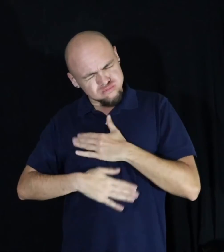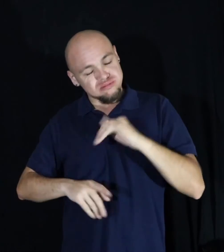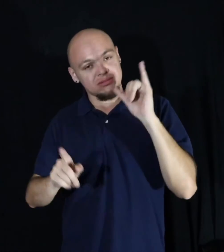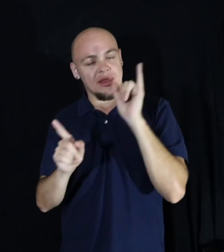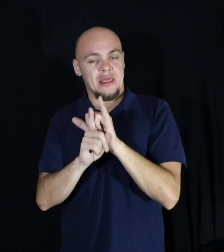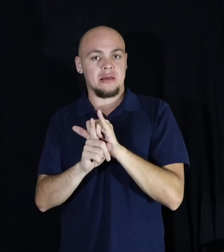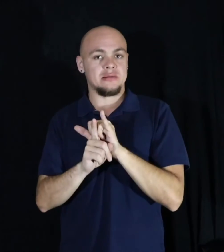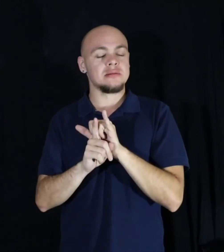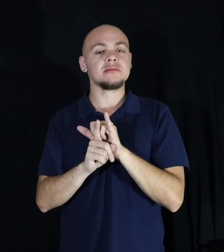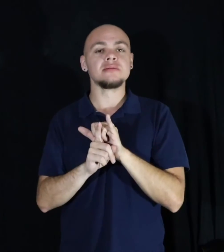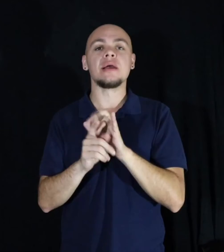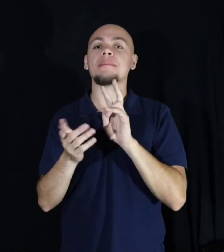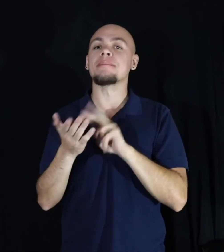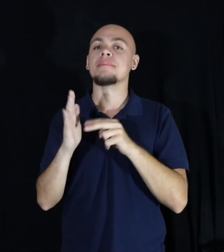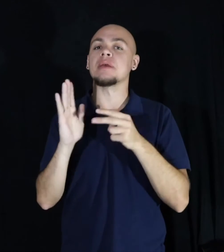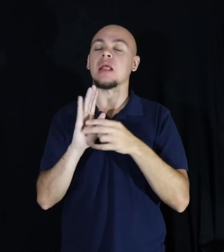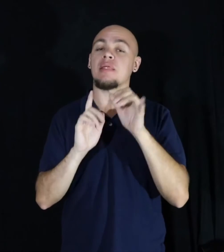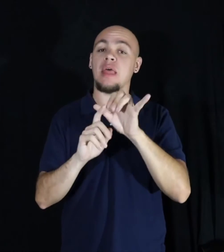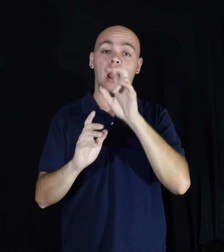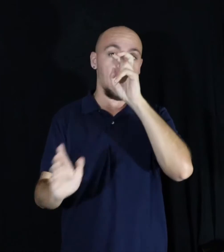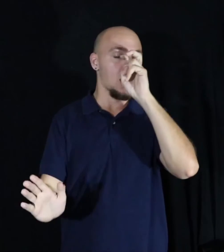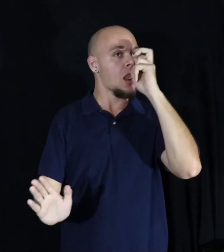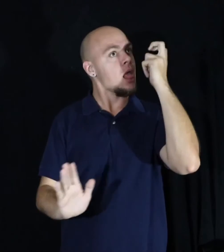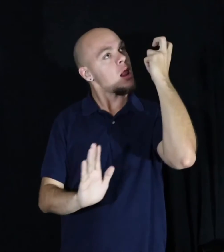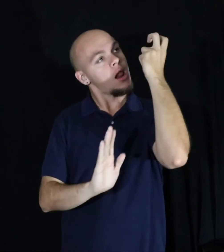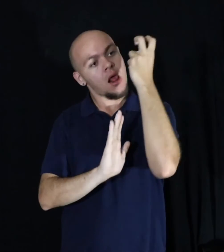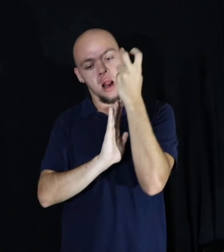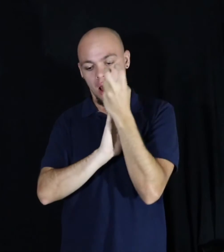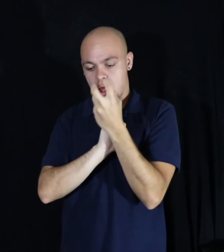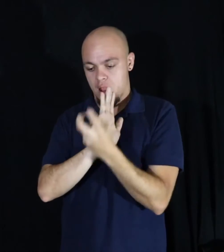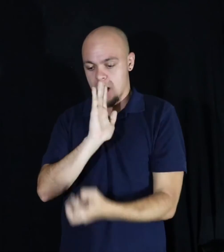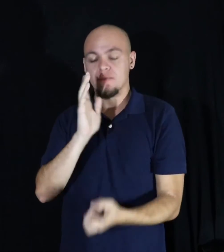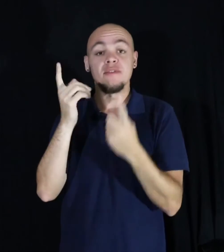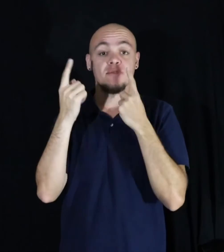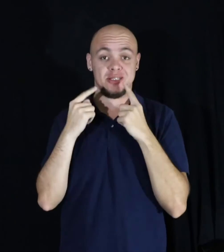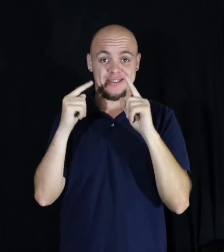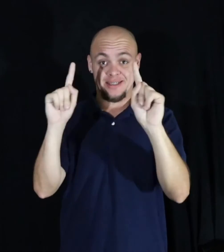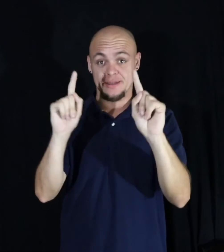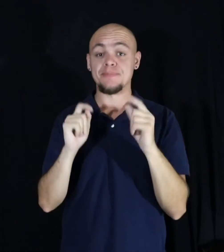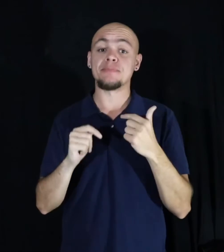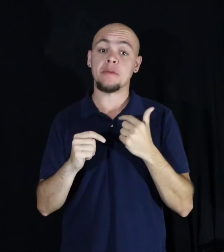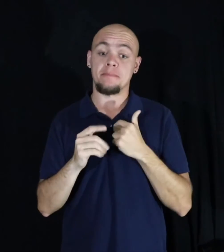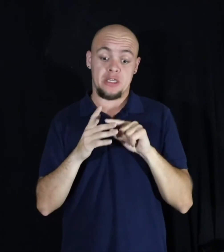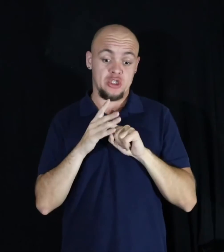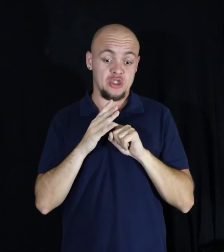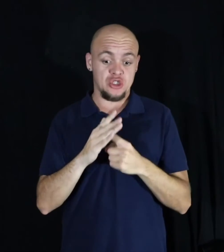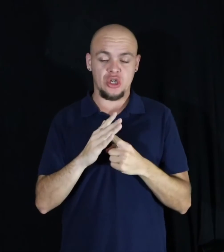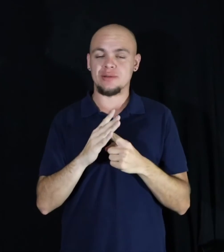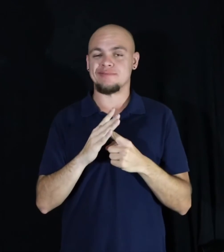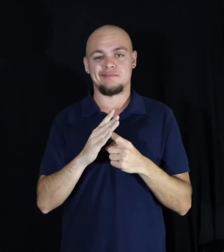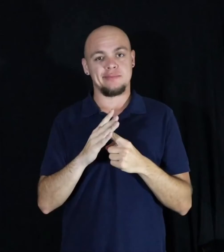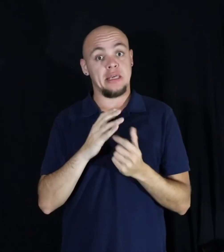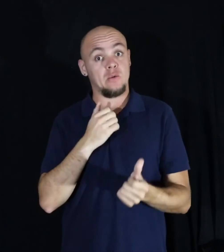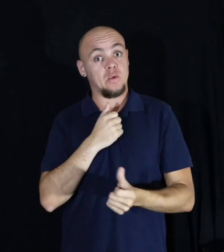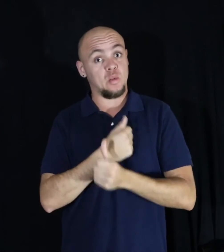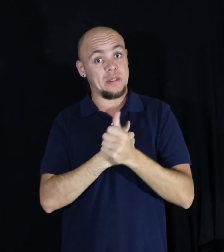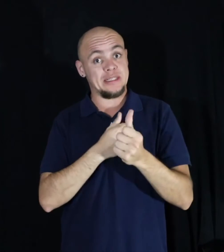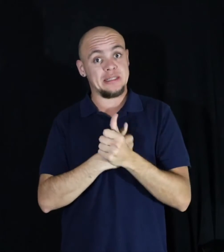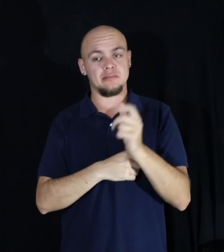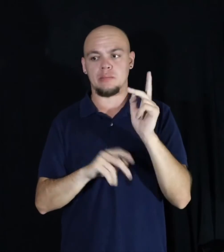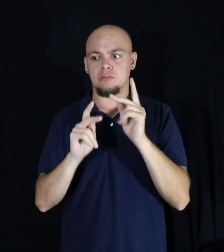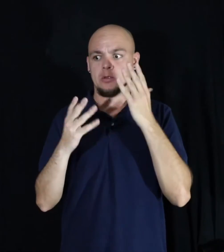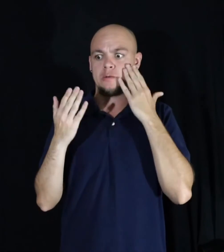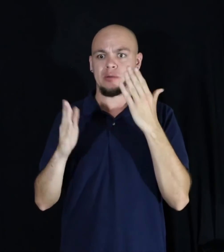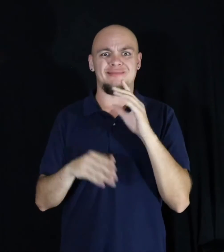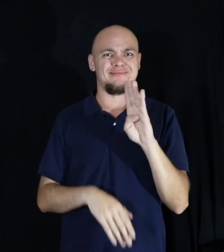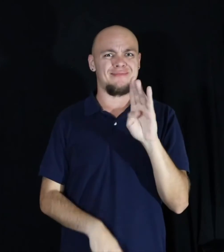And it's all about taking that plunge to success. What I'm saying is, when I started, of course, it was a risk. Nobody knew what